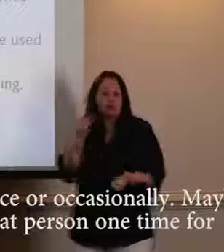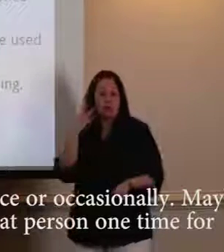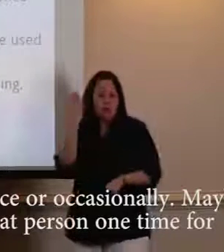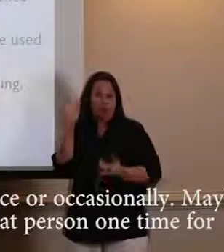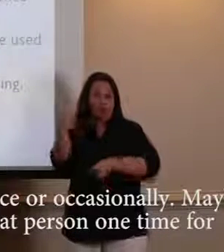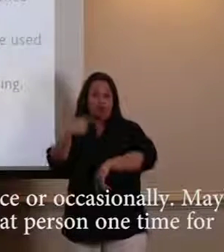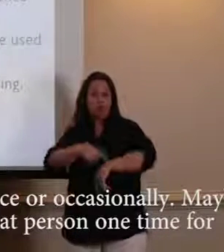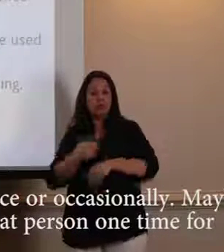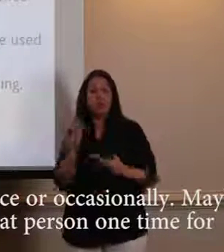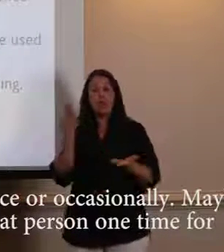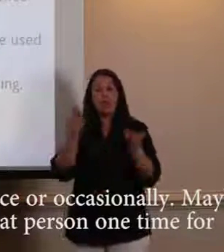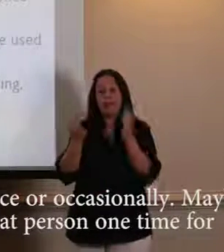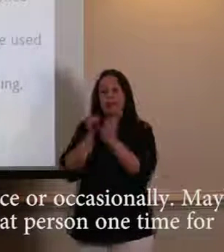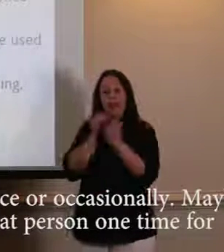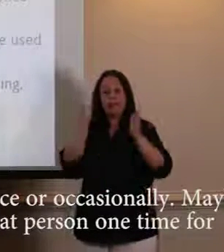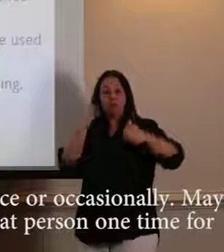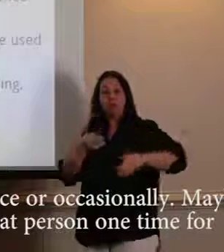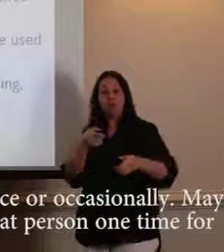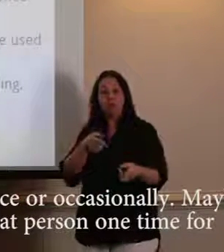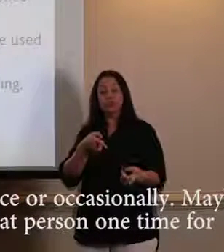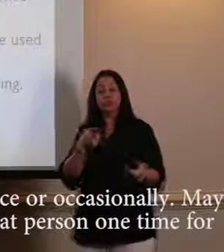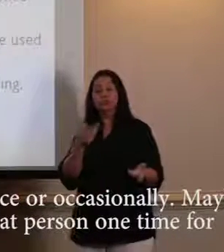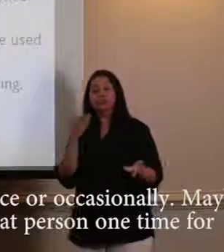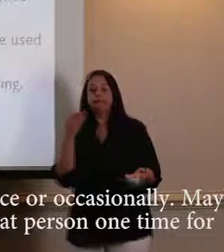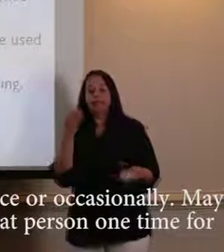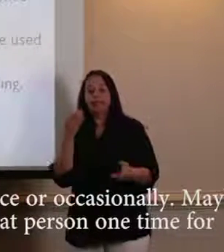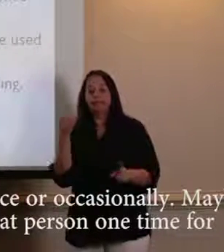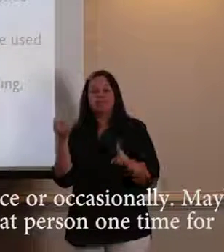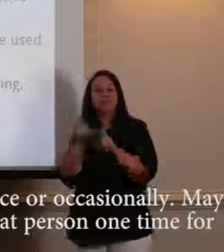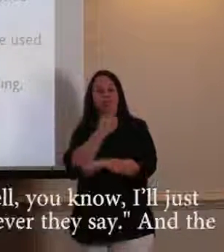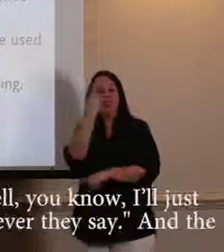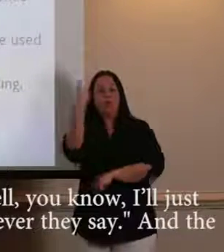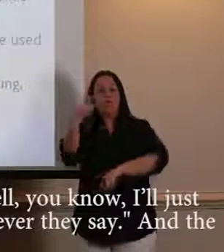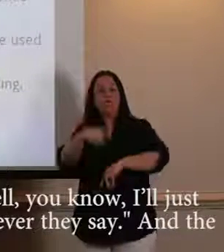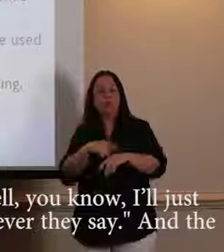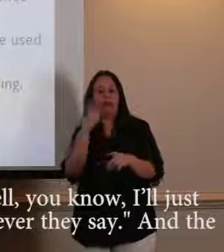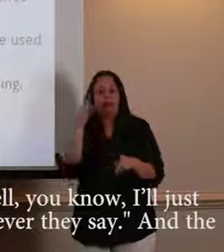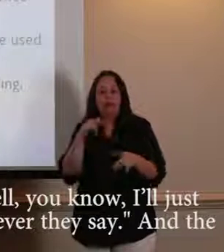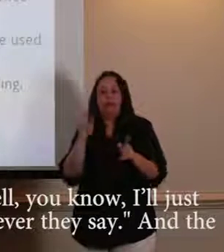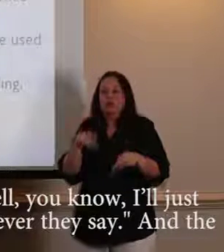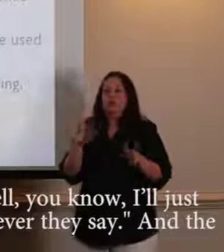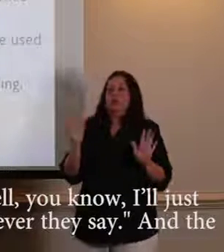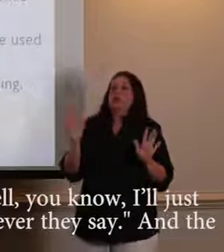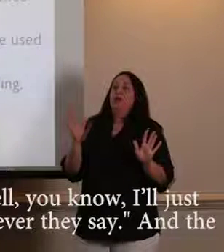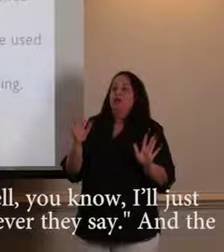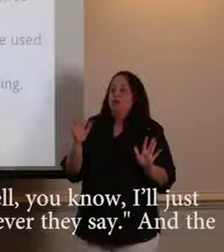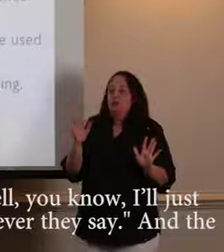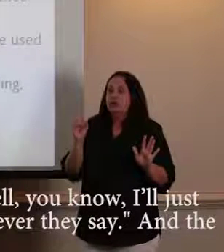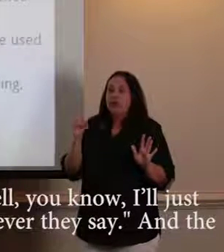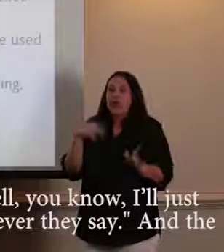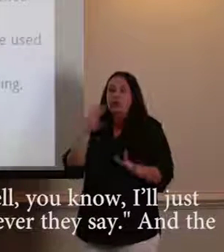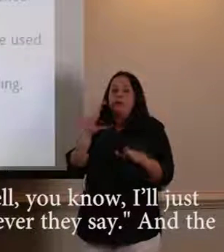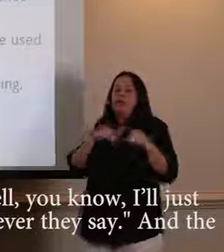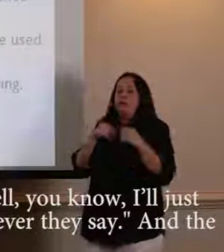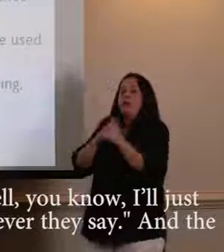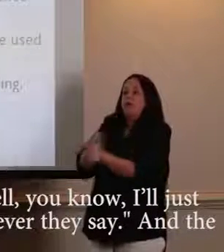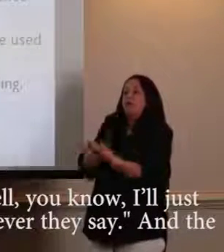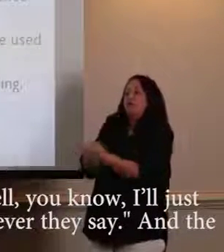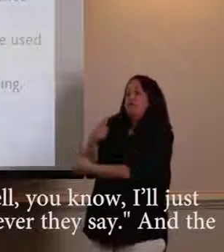the person only had to hit that person one time for them to say, oh my gosh, well, I'll just be compliant with whatever they say.